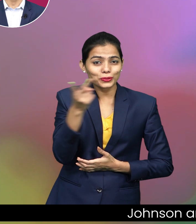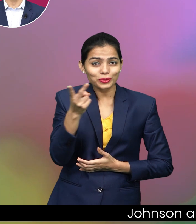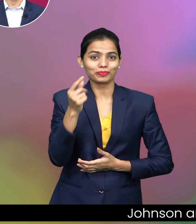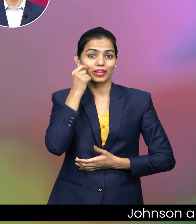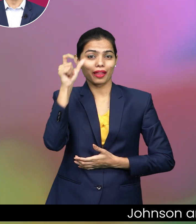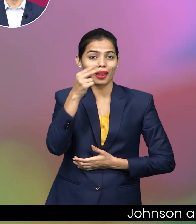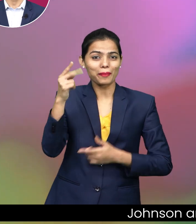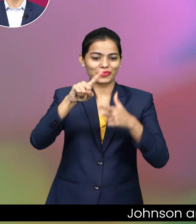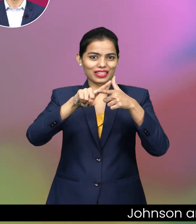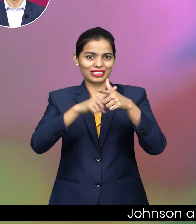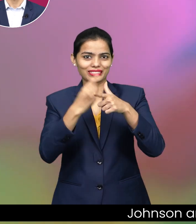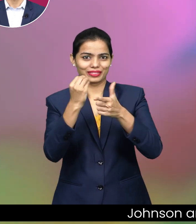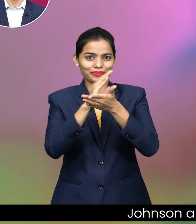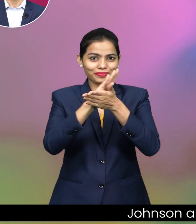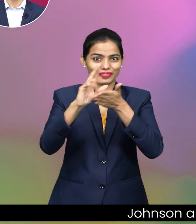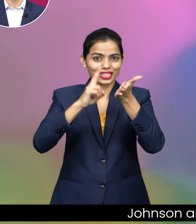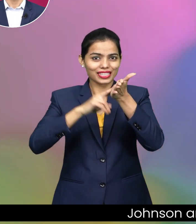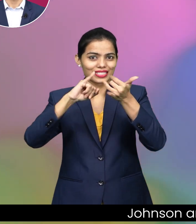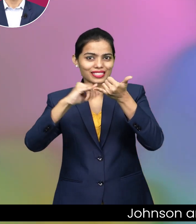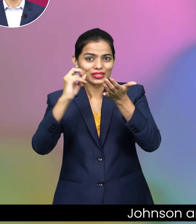Johnson and Pottu Narasimha Rao